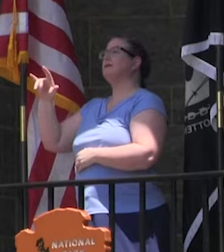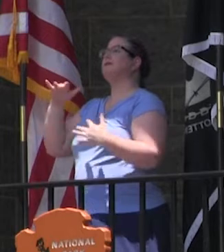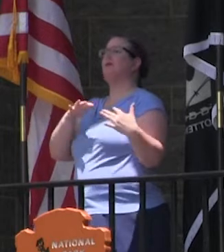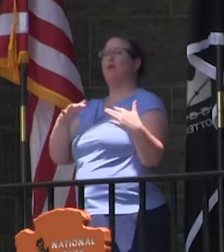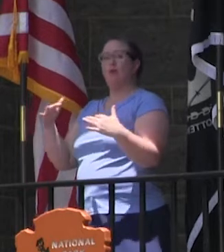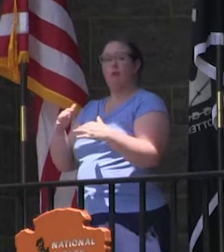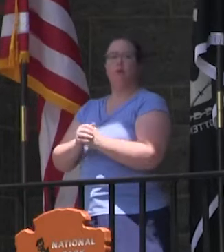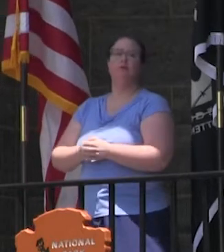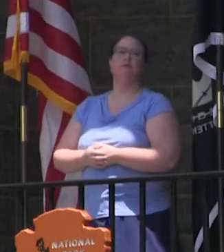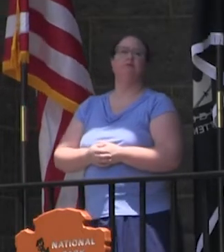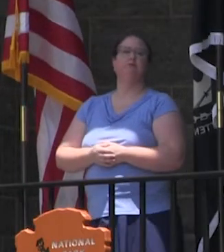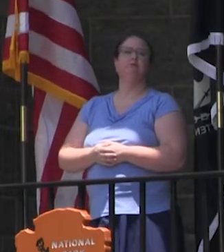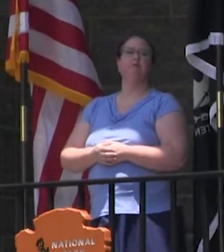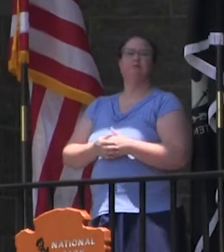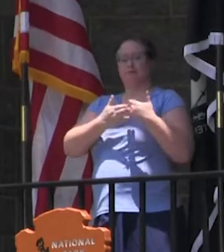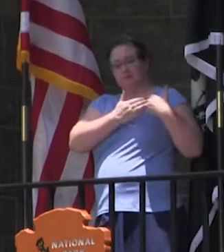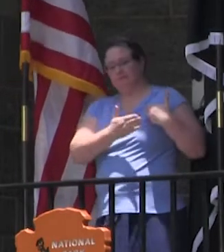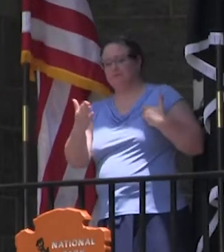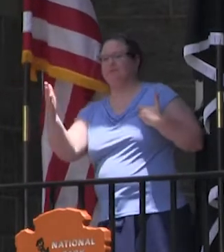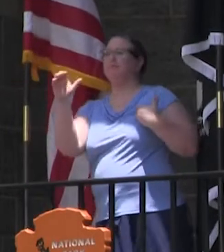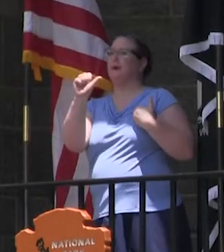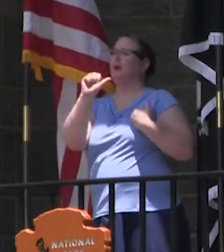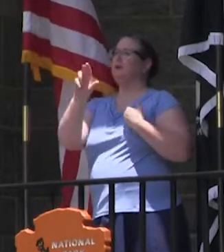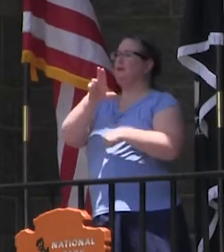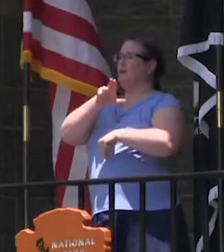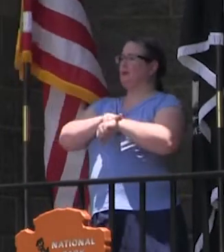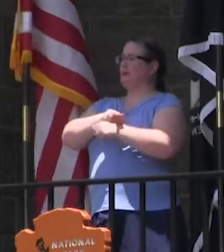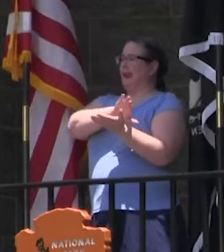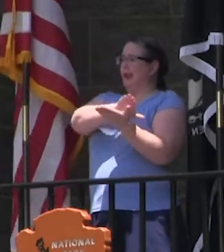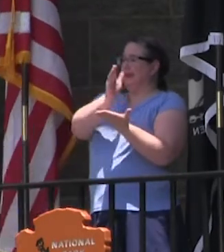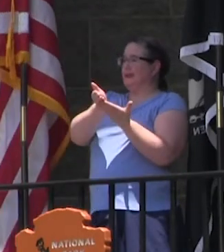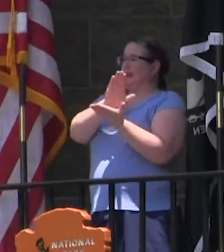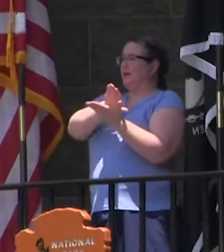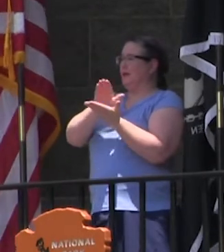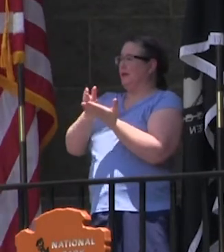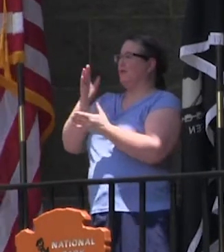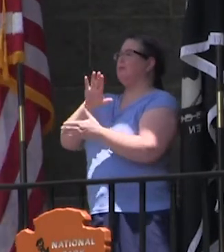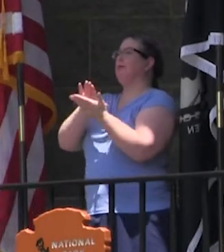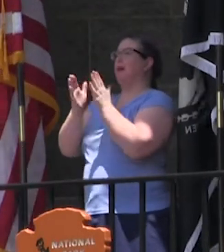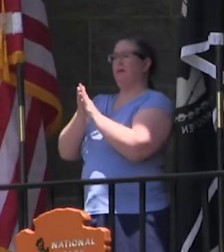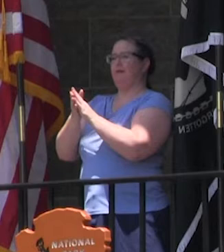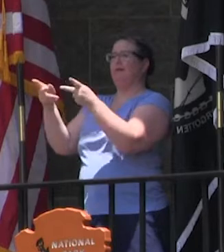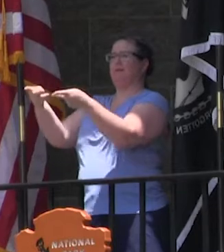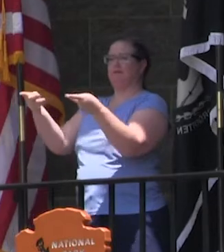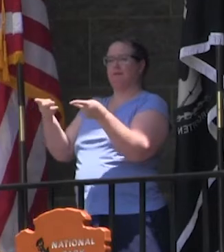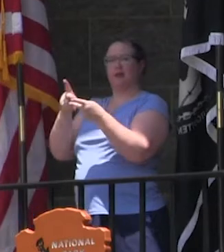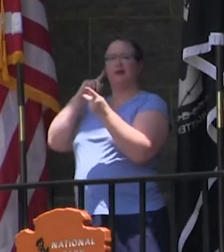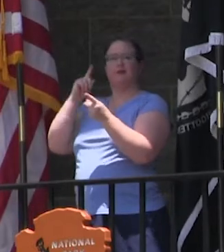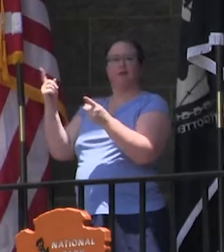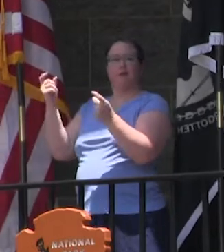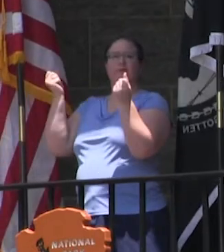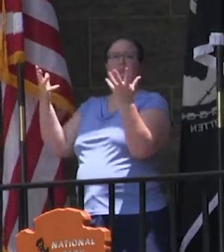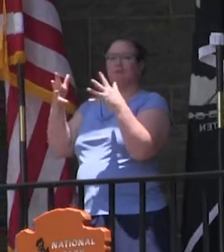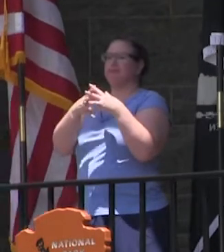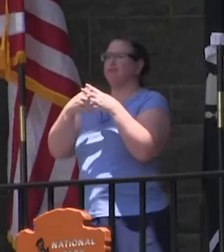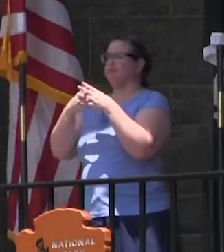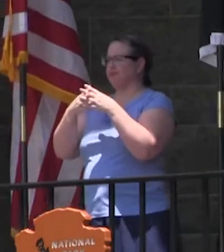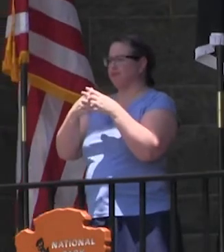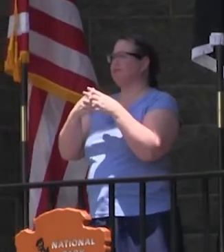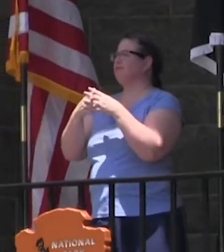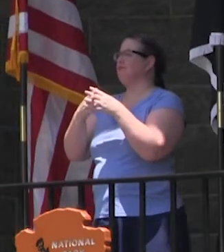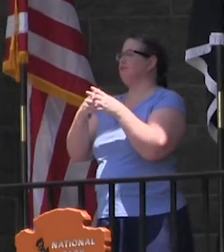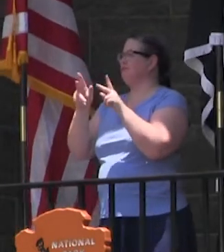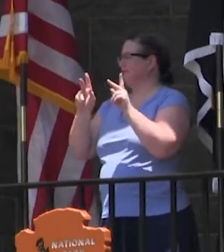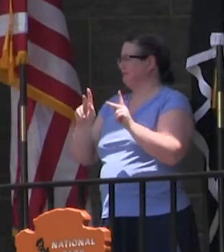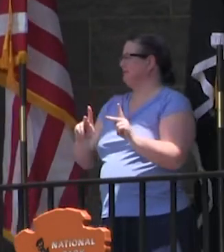since, Andersonville National Cemetery has become the final resting place for American service members who have